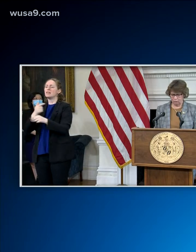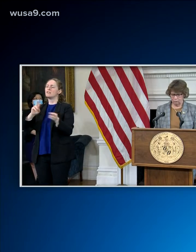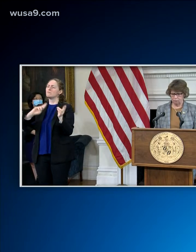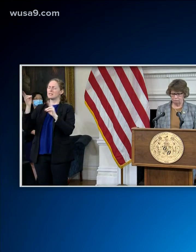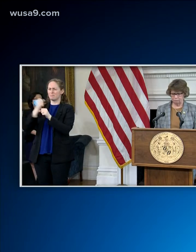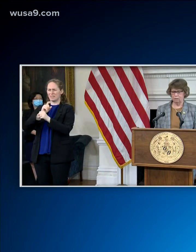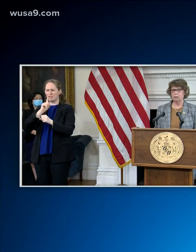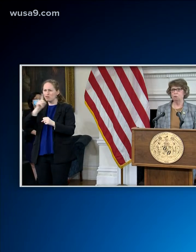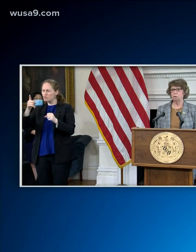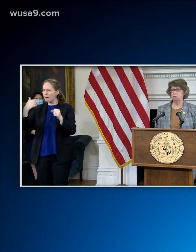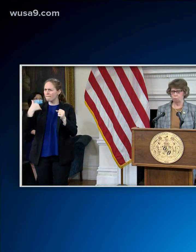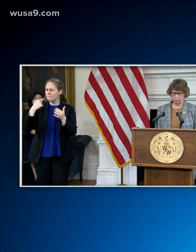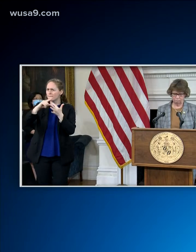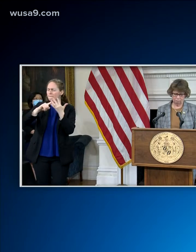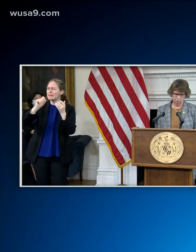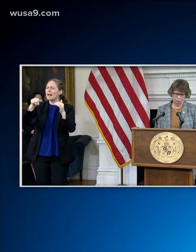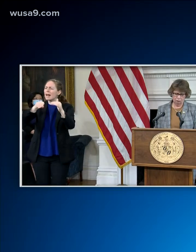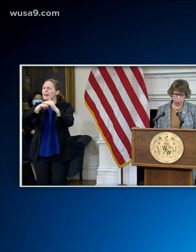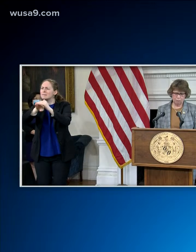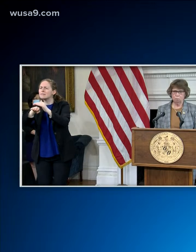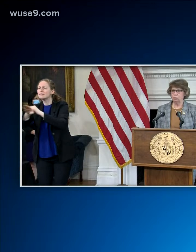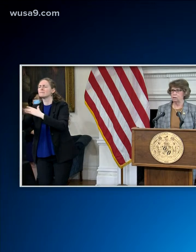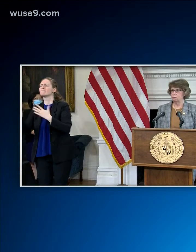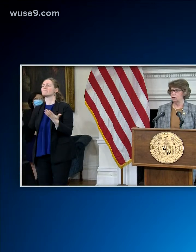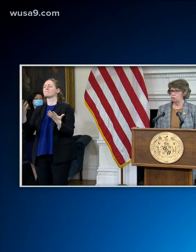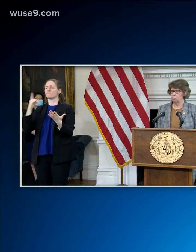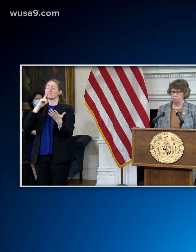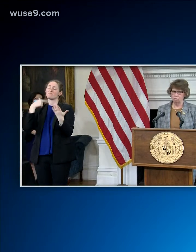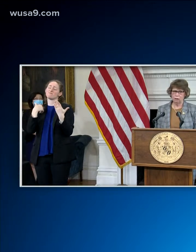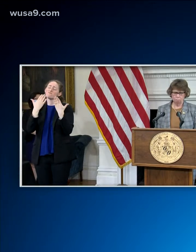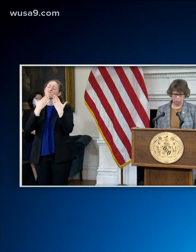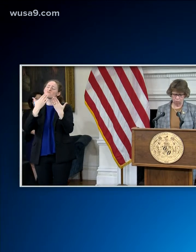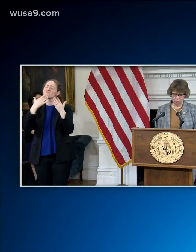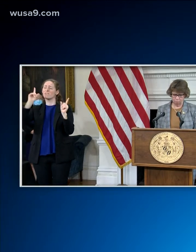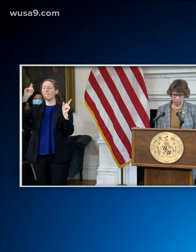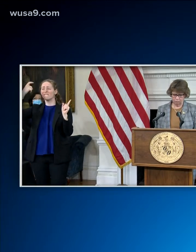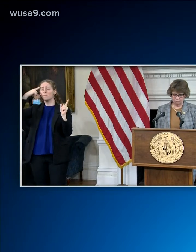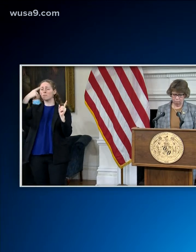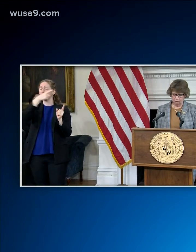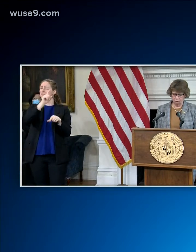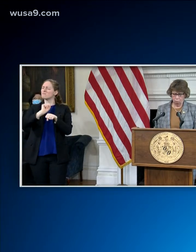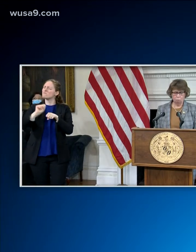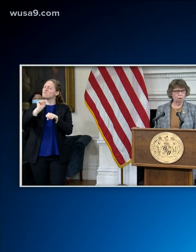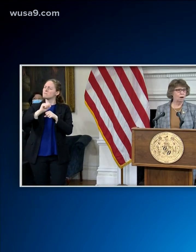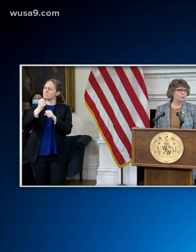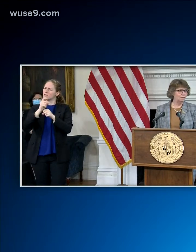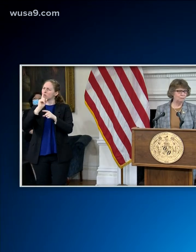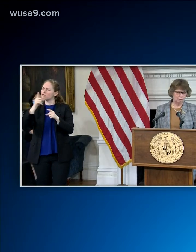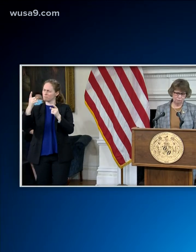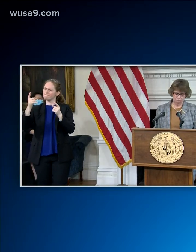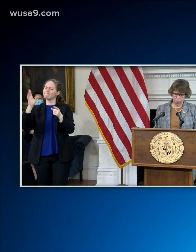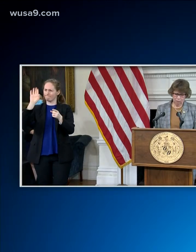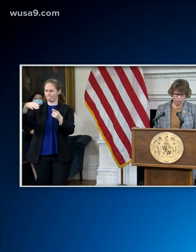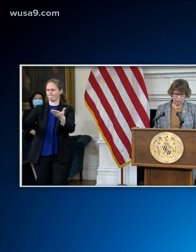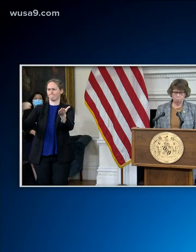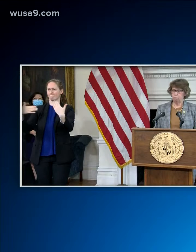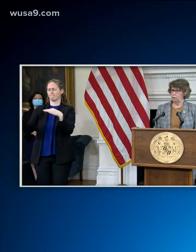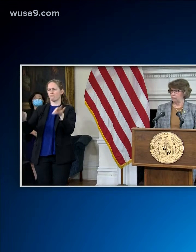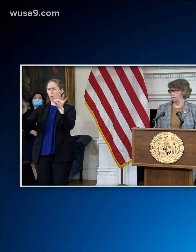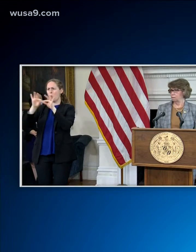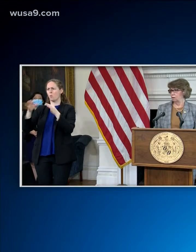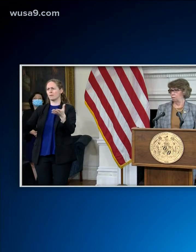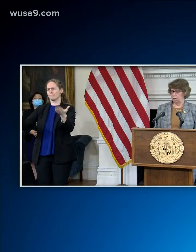for recognizing the increased risk of people with intellectual and developmental disabilities, or IDD,